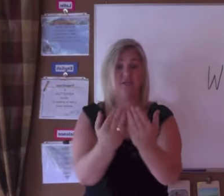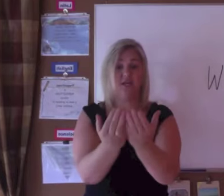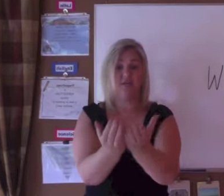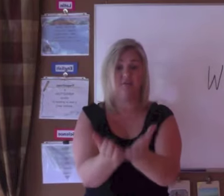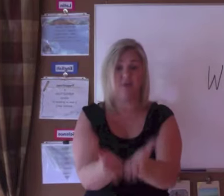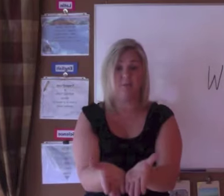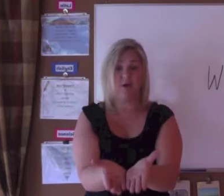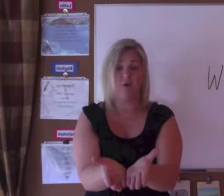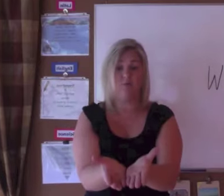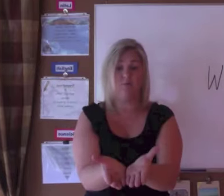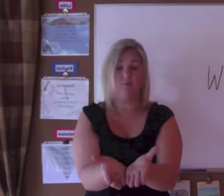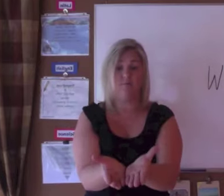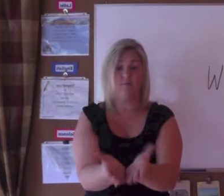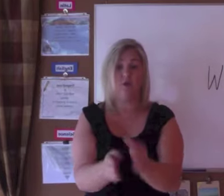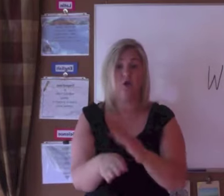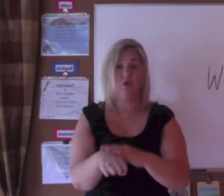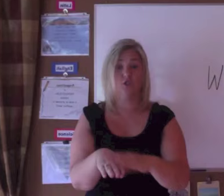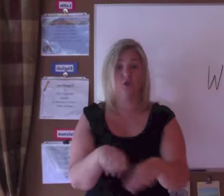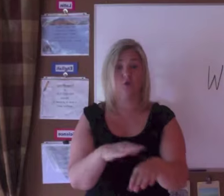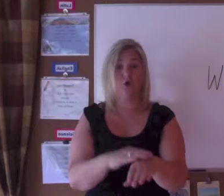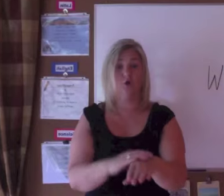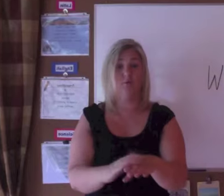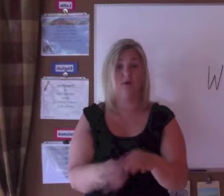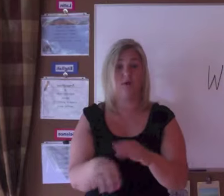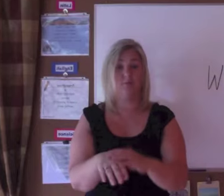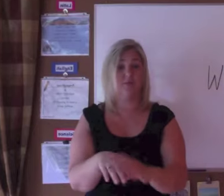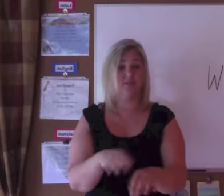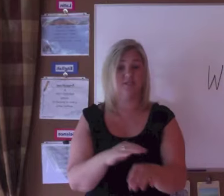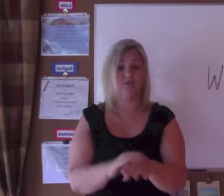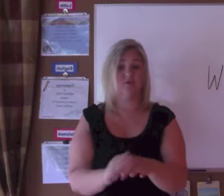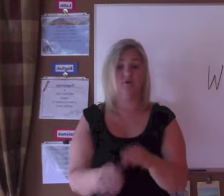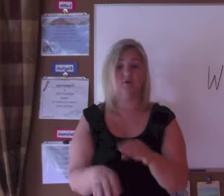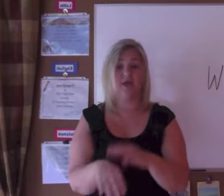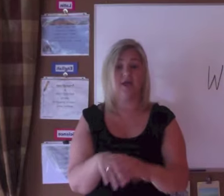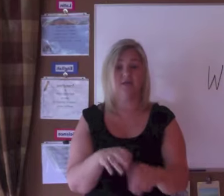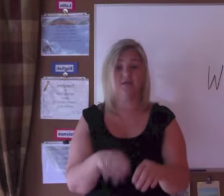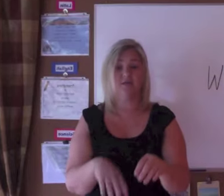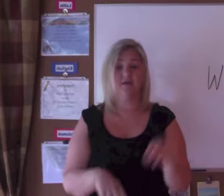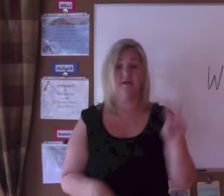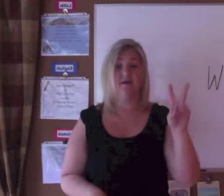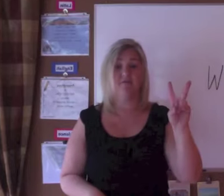Augustine of Hippo. Jerome completes the Vulgate.